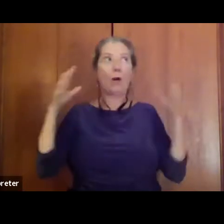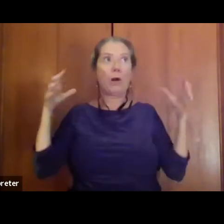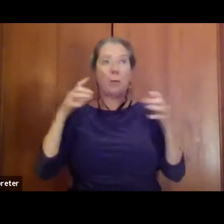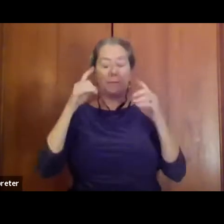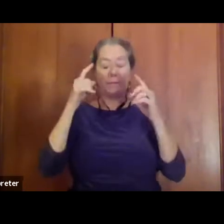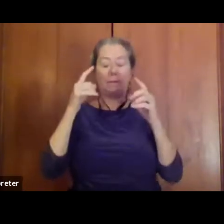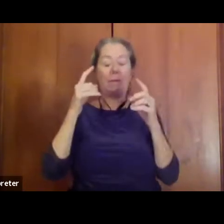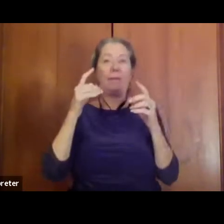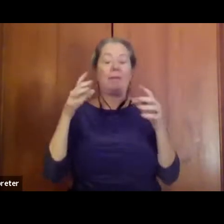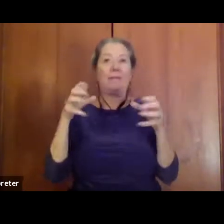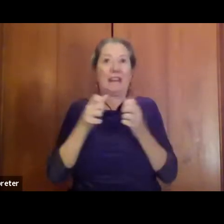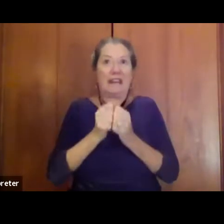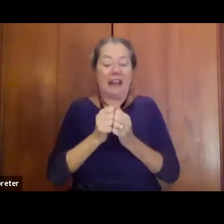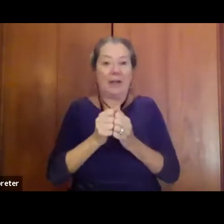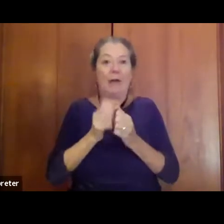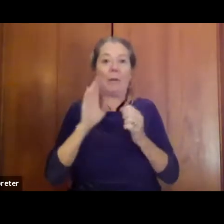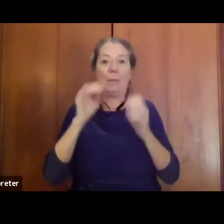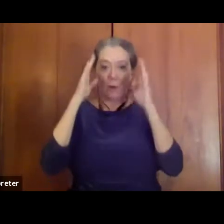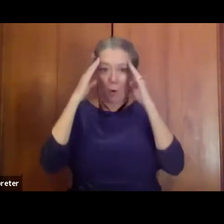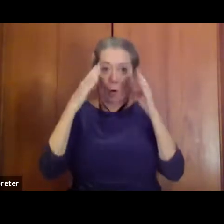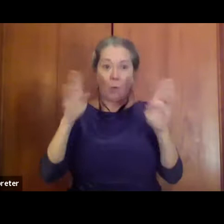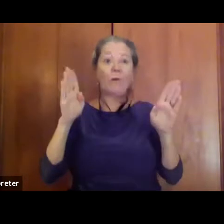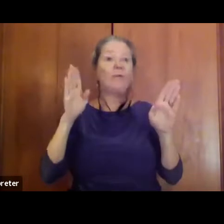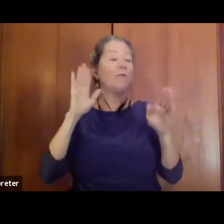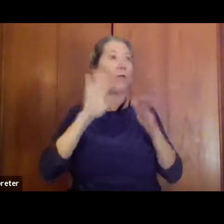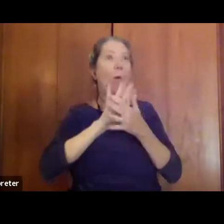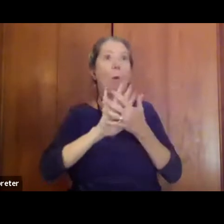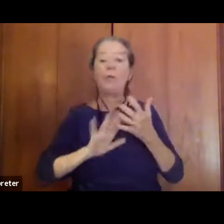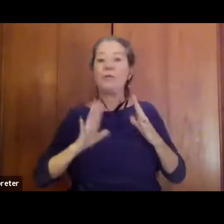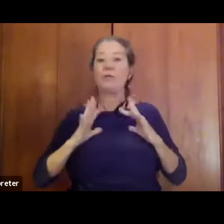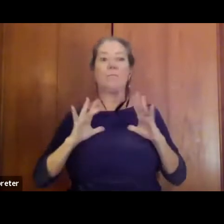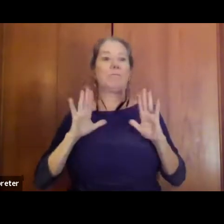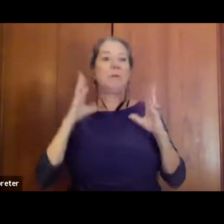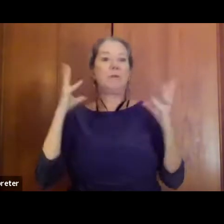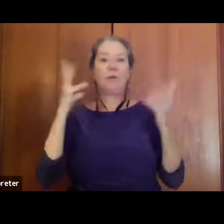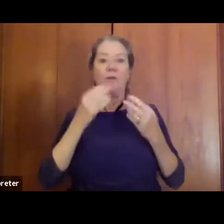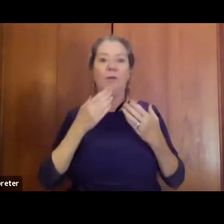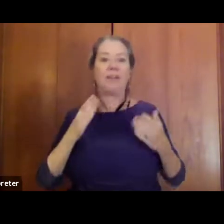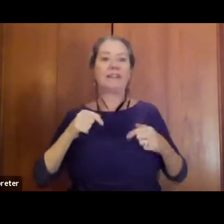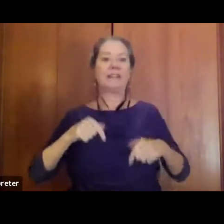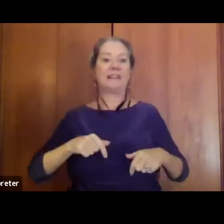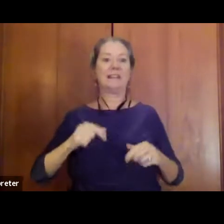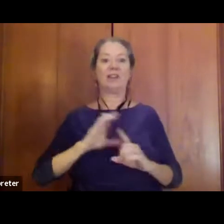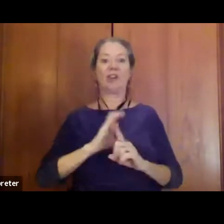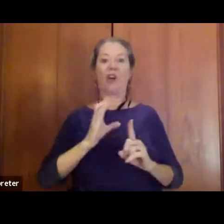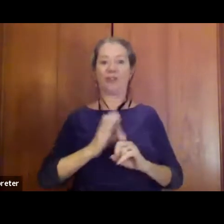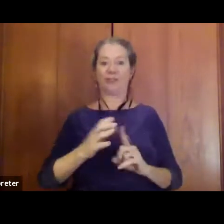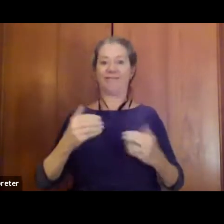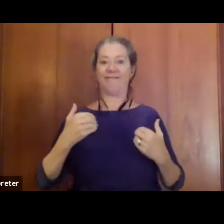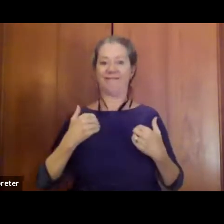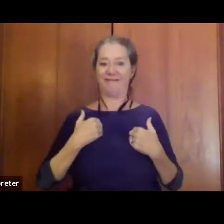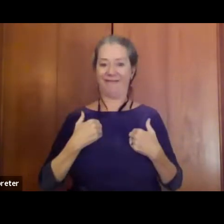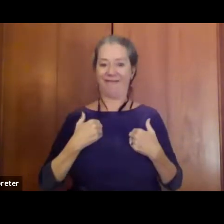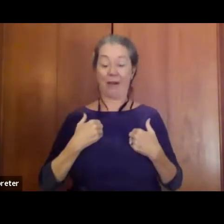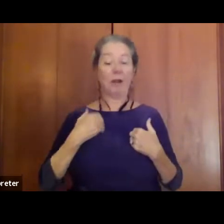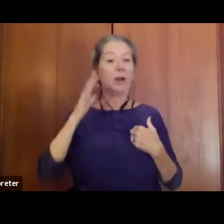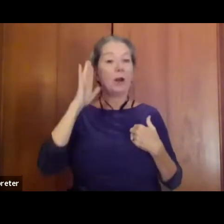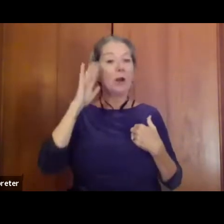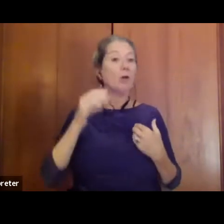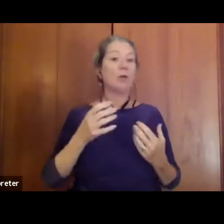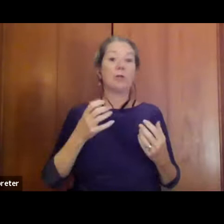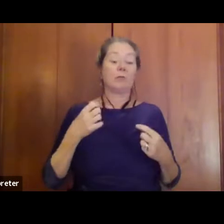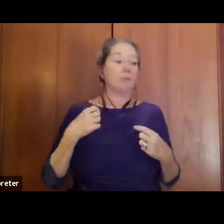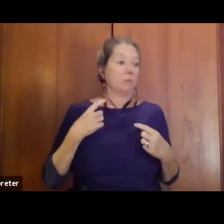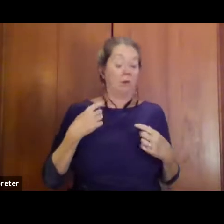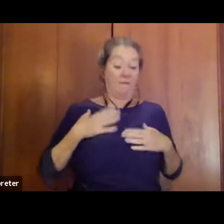diverse cultures are. Let this be a moment of inclusiveness, for too much has already physically divided us over